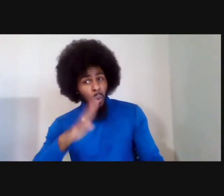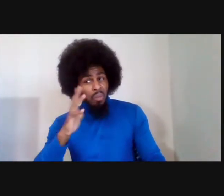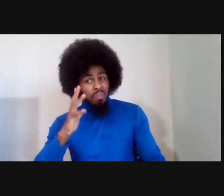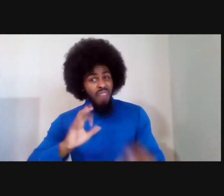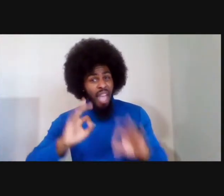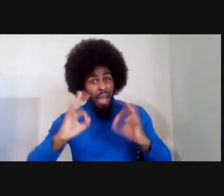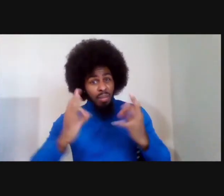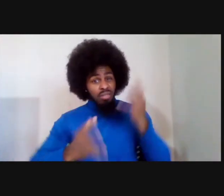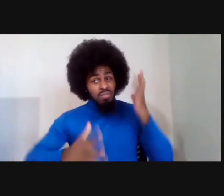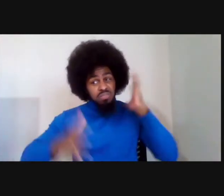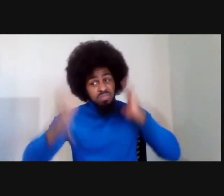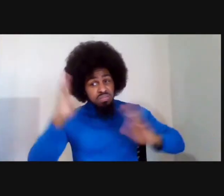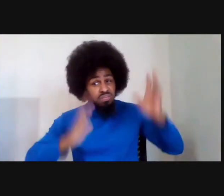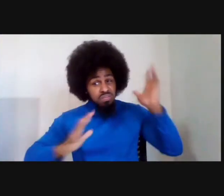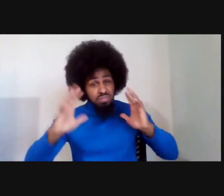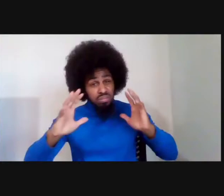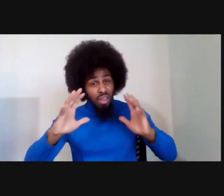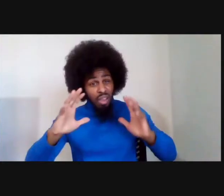ago?